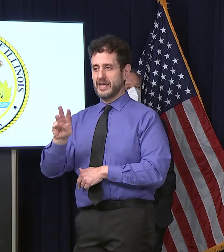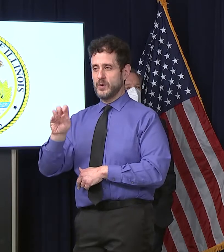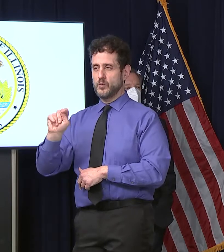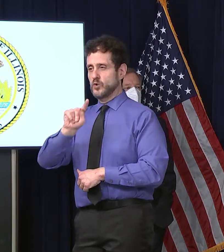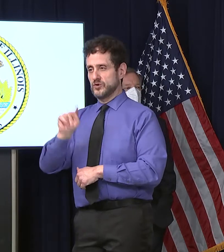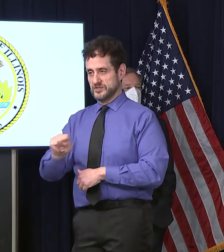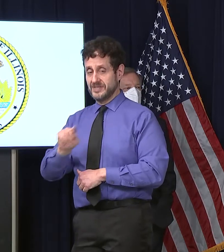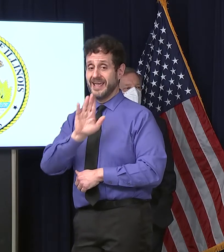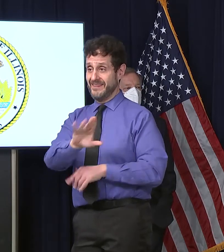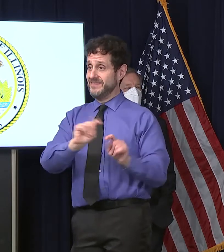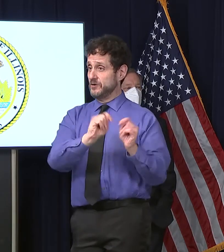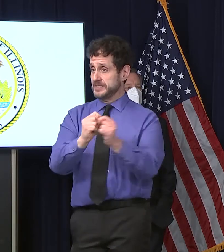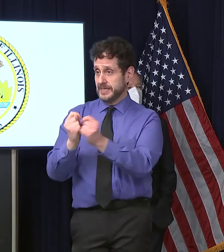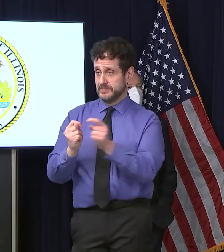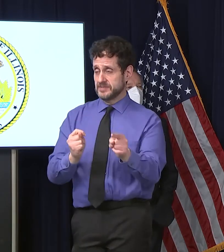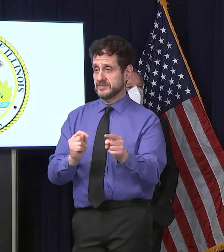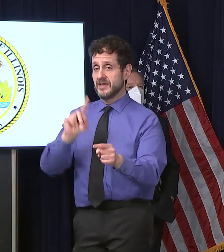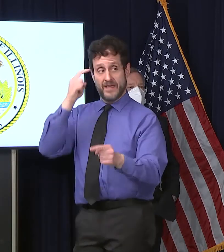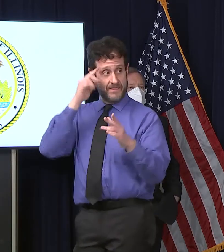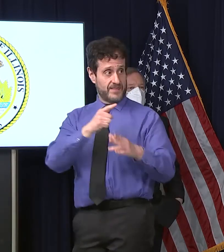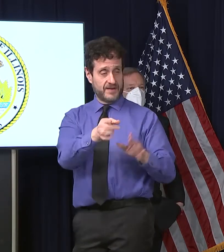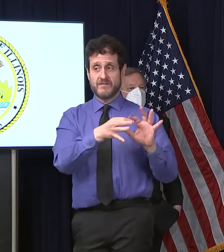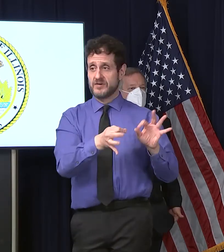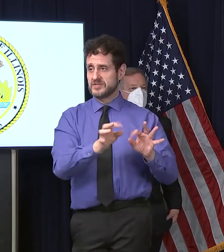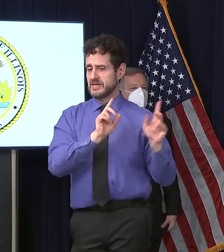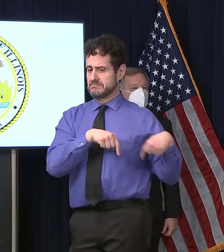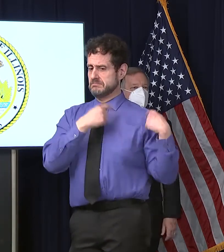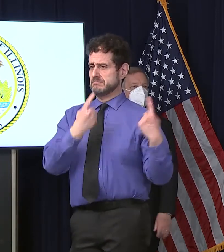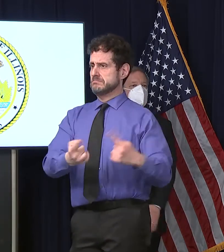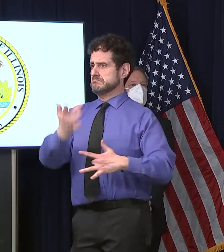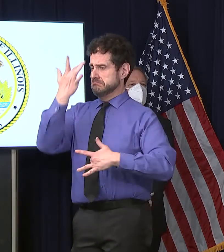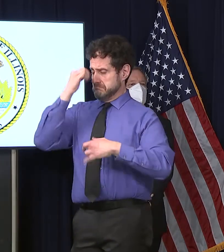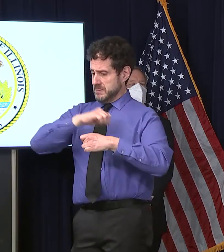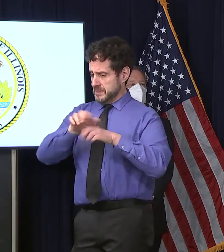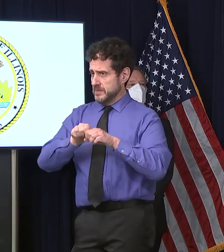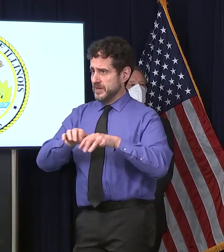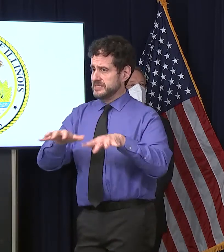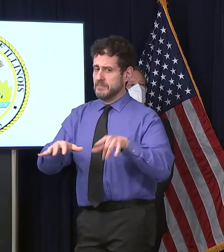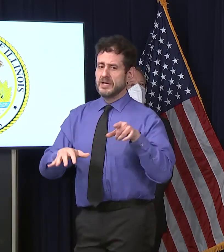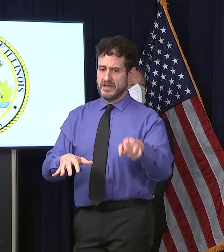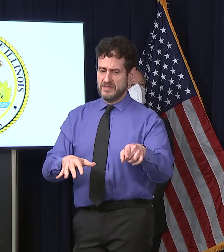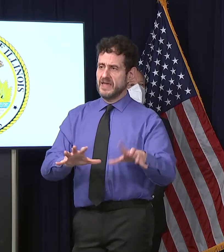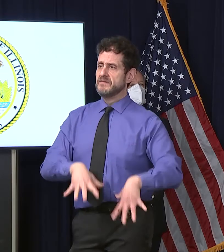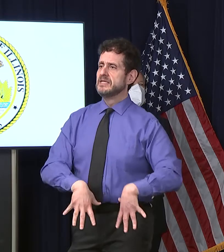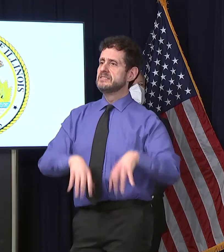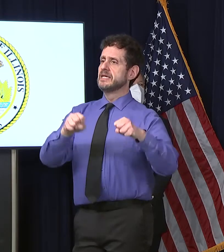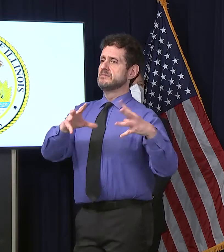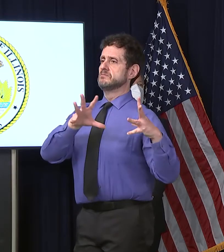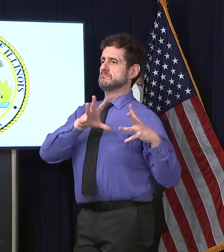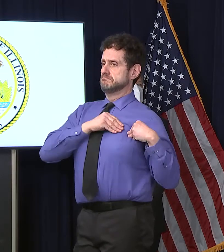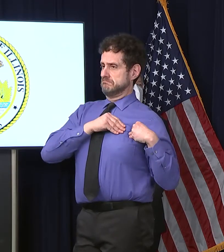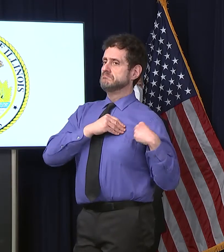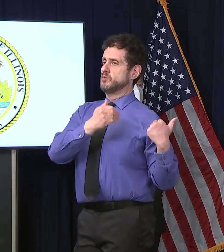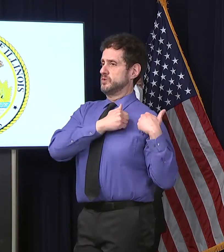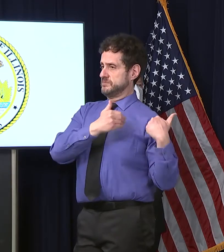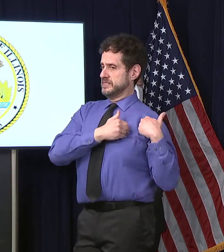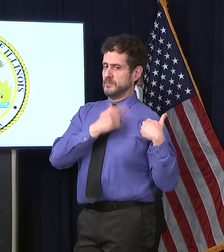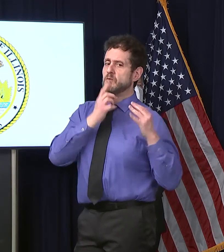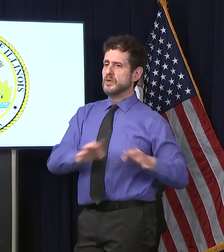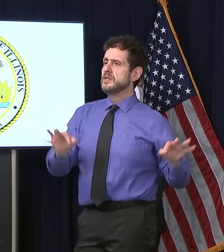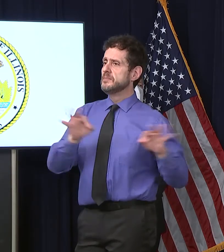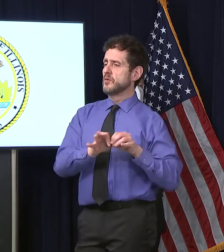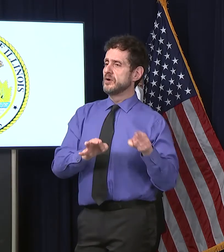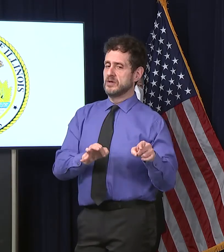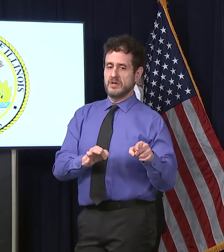governor said, throughout this pandemic, they have stepped up in really important ways. From being